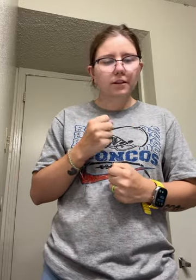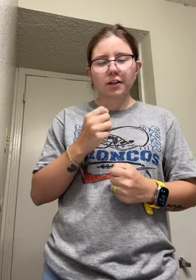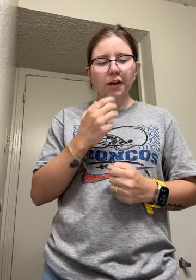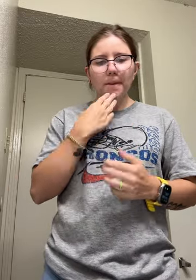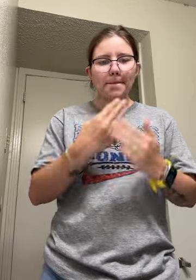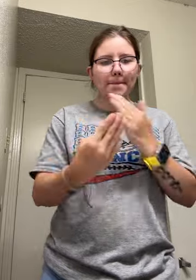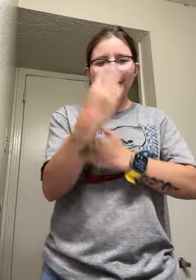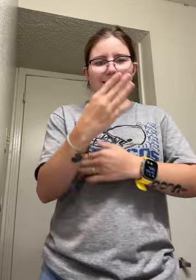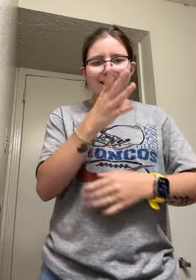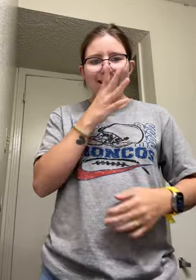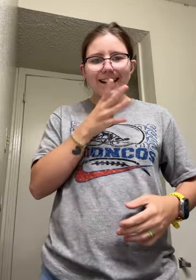Good morning, ladies!